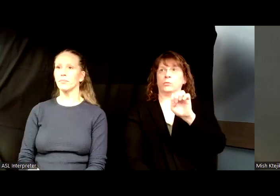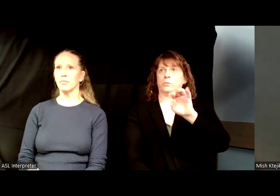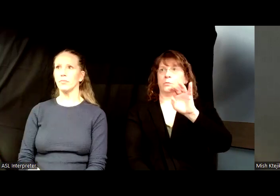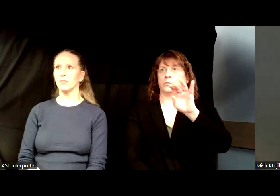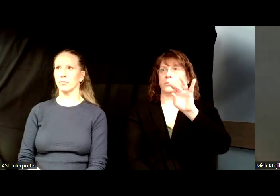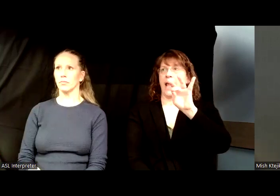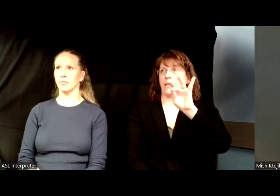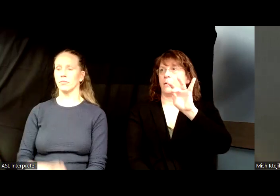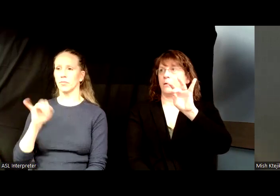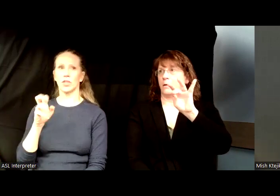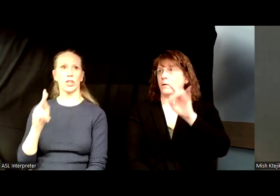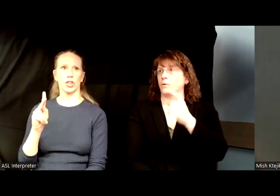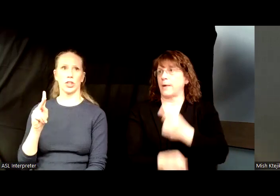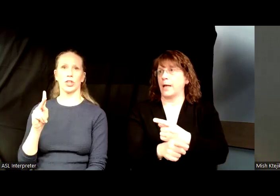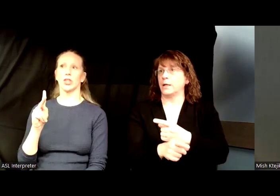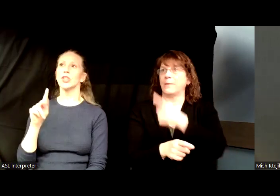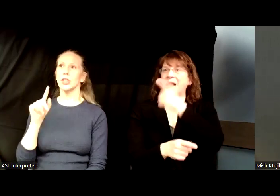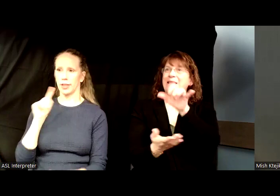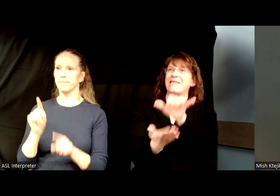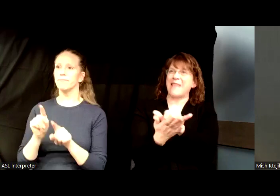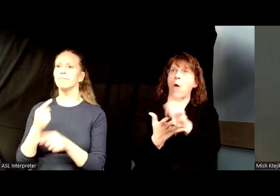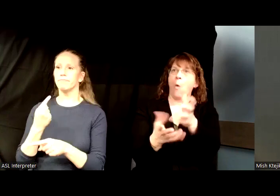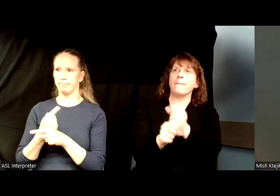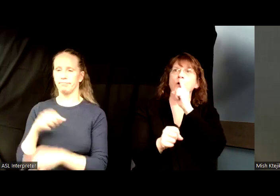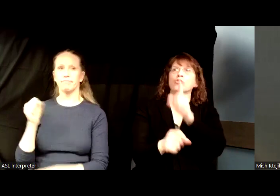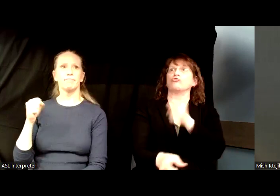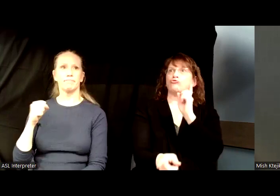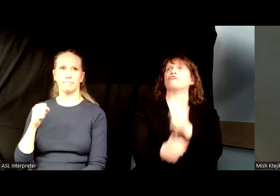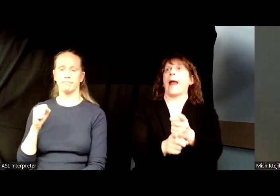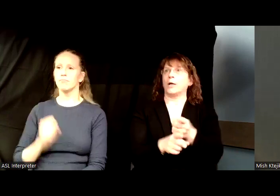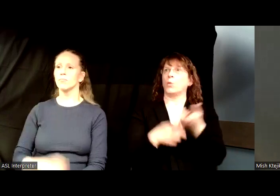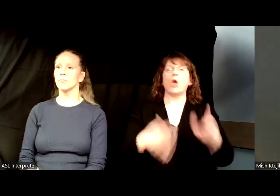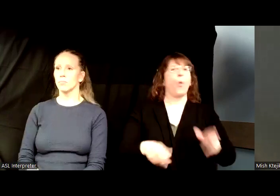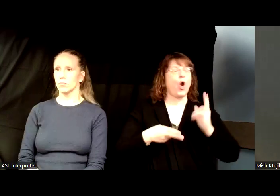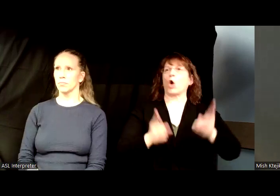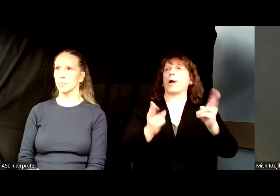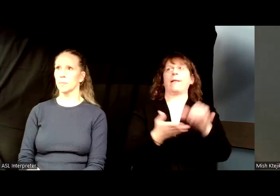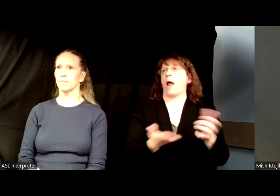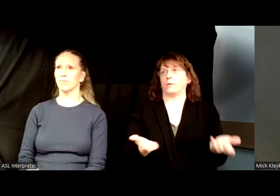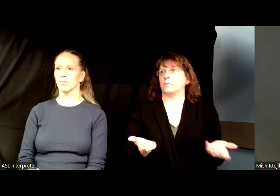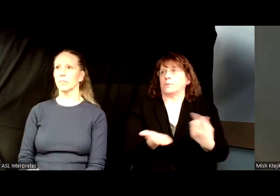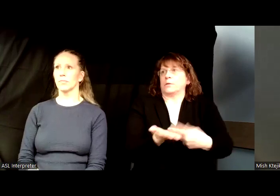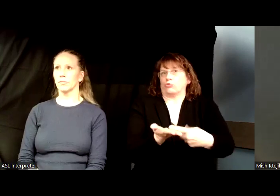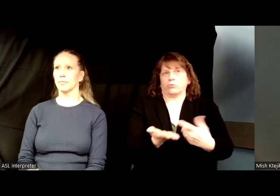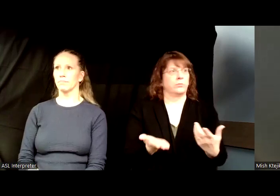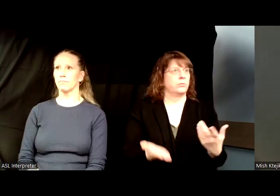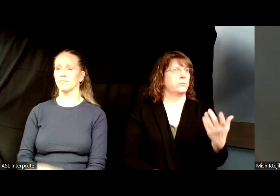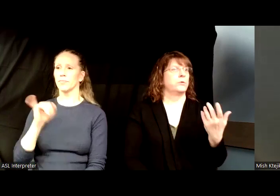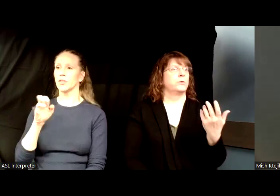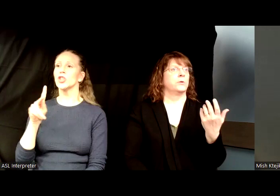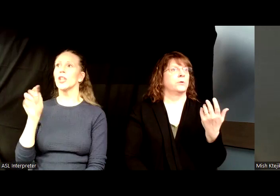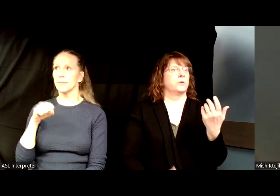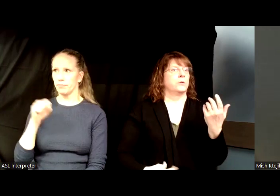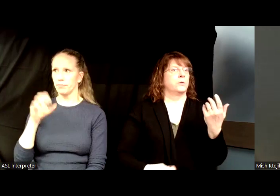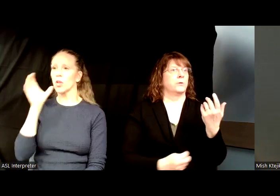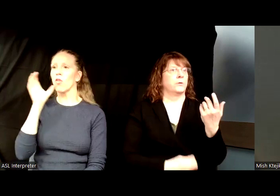we have after June 8th. Is that right? Because that we want to make sure is correct. We do not want to